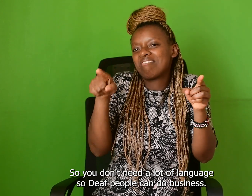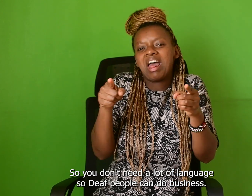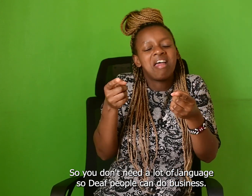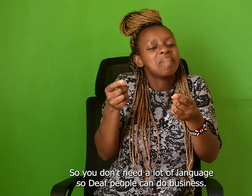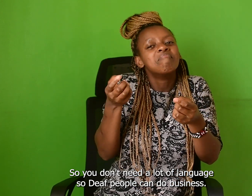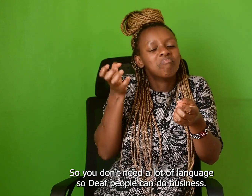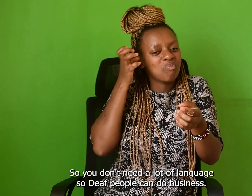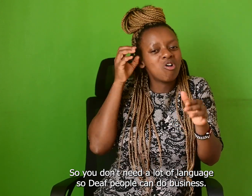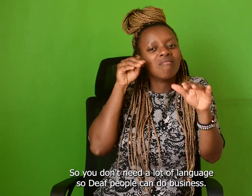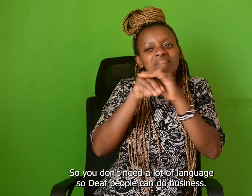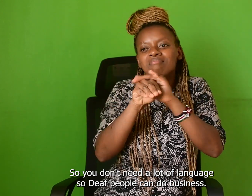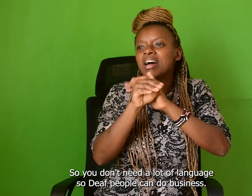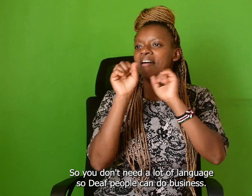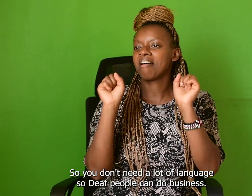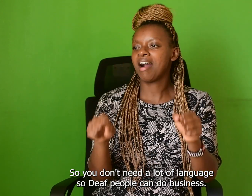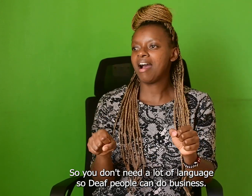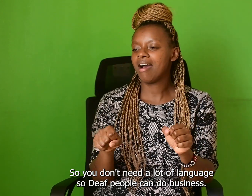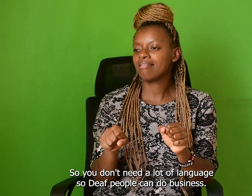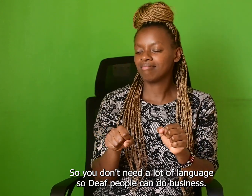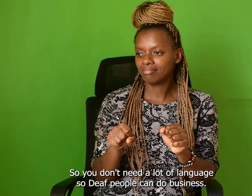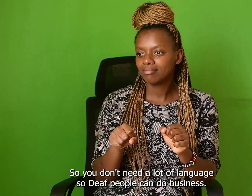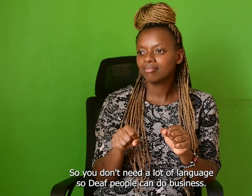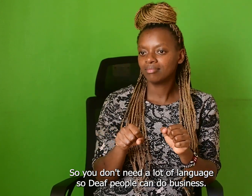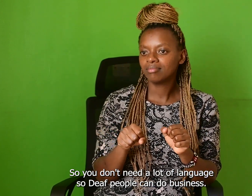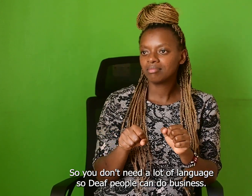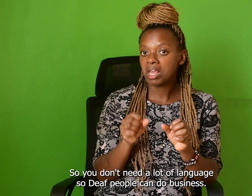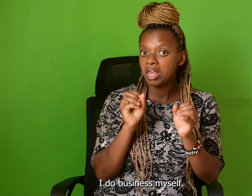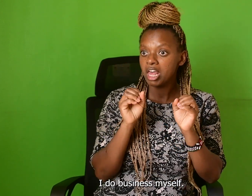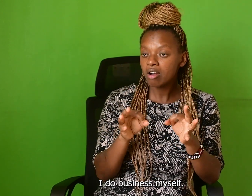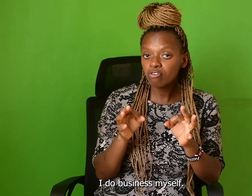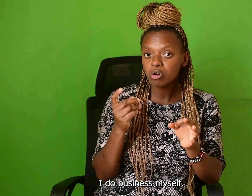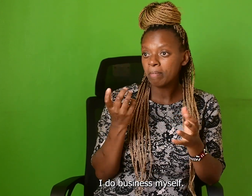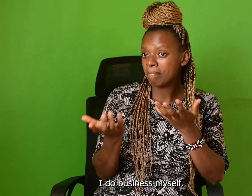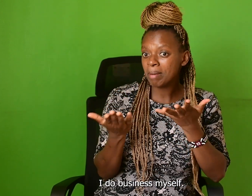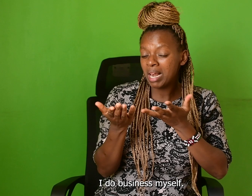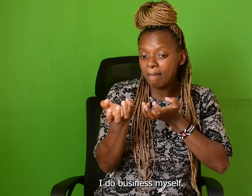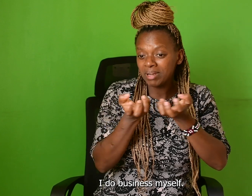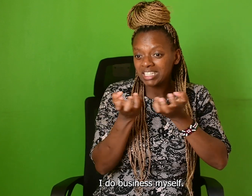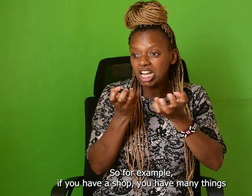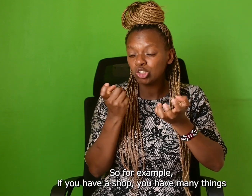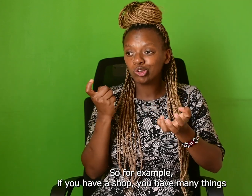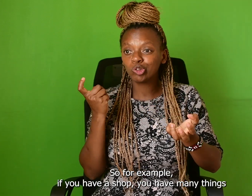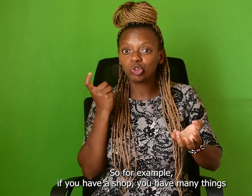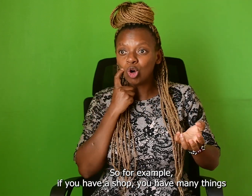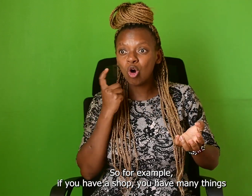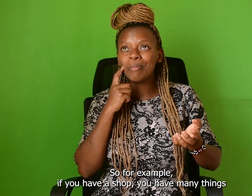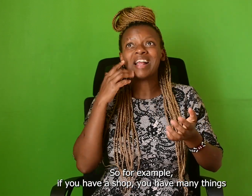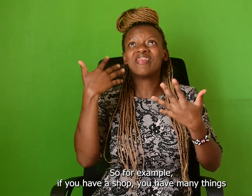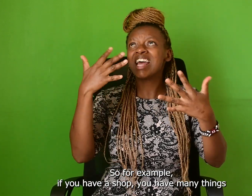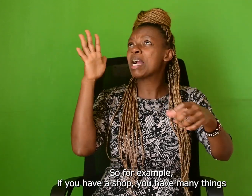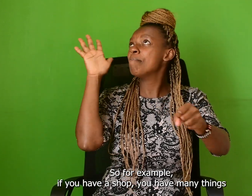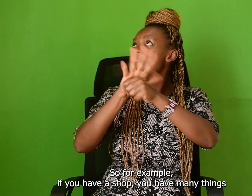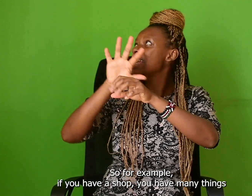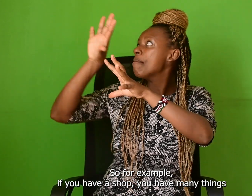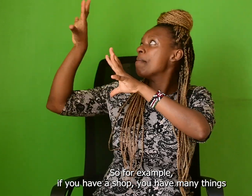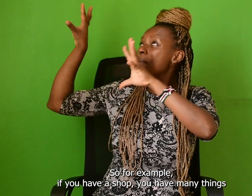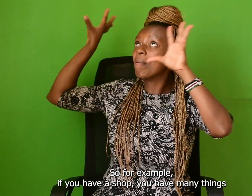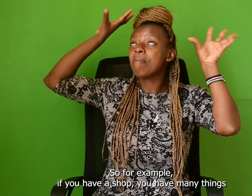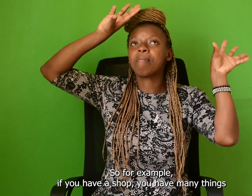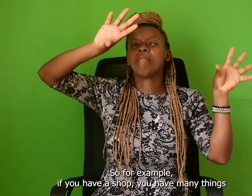of language. So deaf people can do business. I do business myself. So for example, if you have a shop, you have many things that